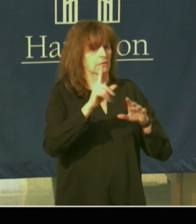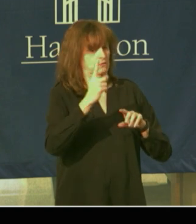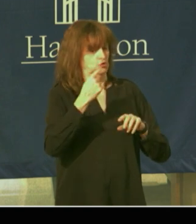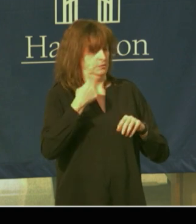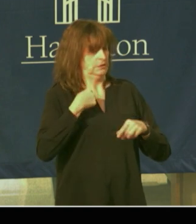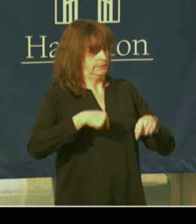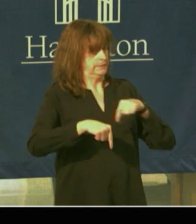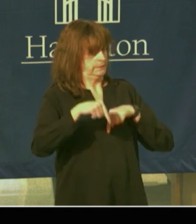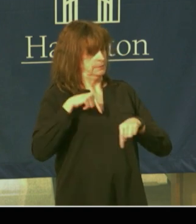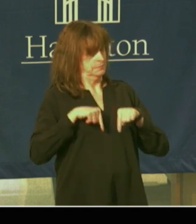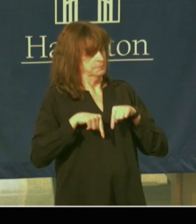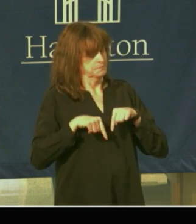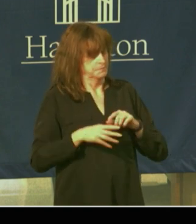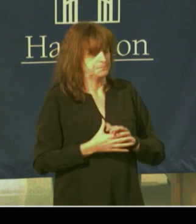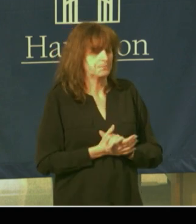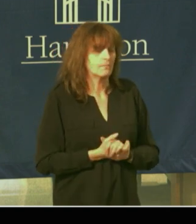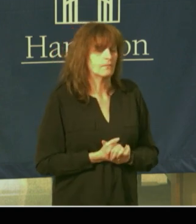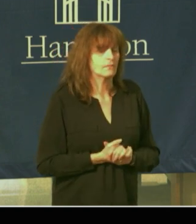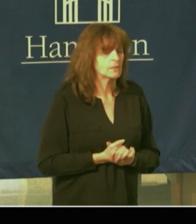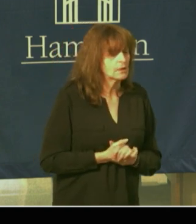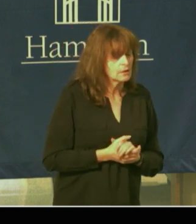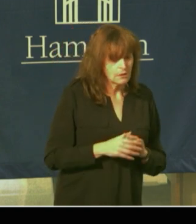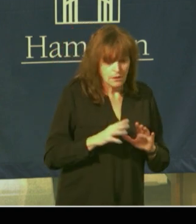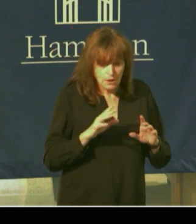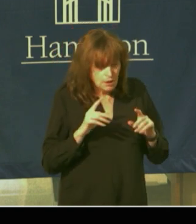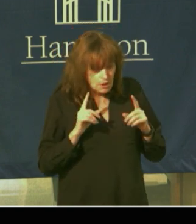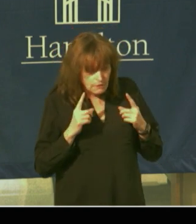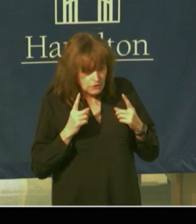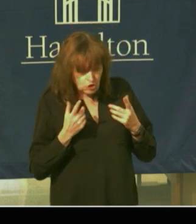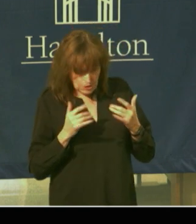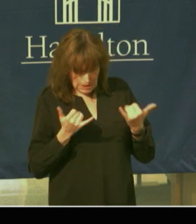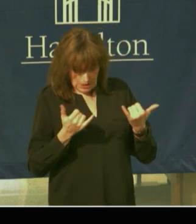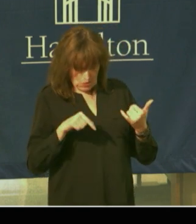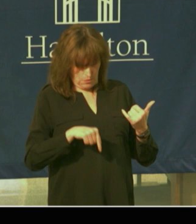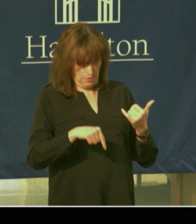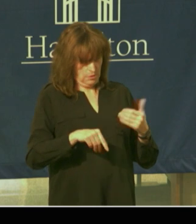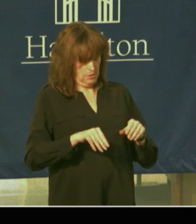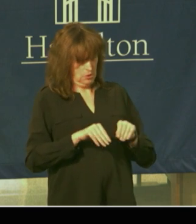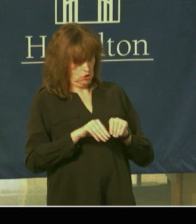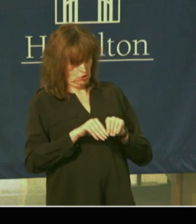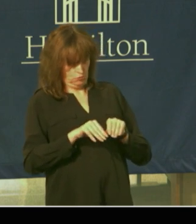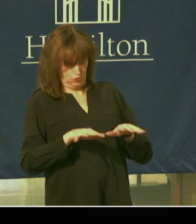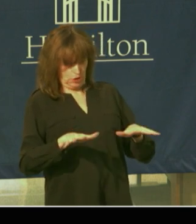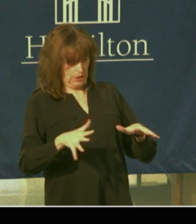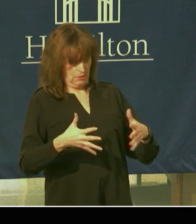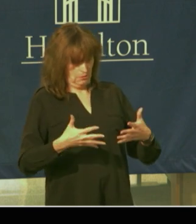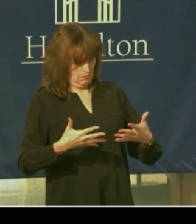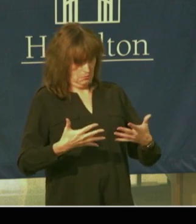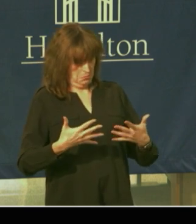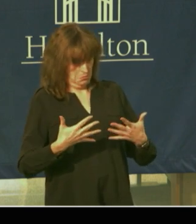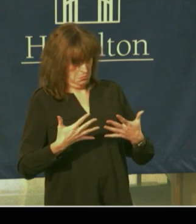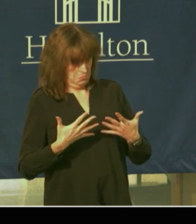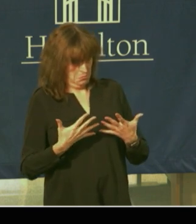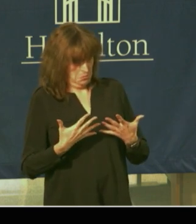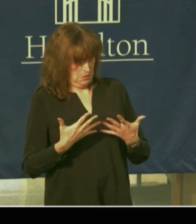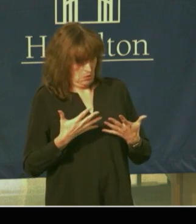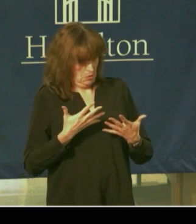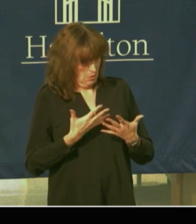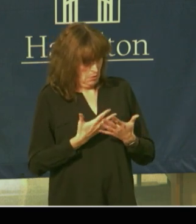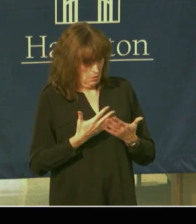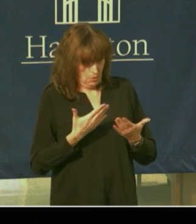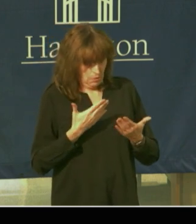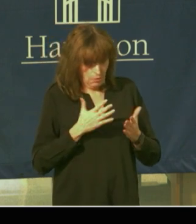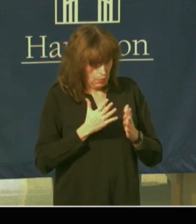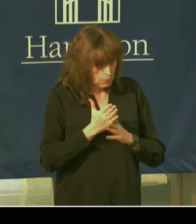concerned about, you know, how this virus was spread, whether it could be spread over longer distances. So the amount